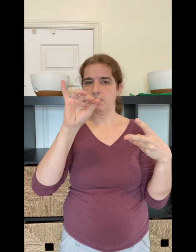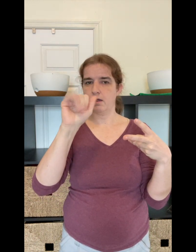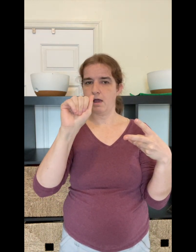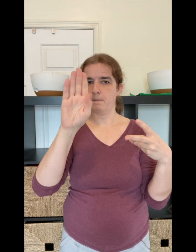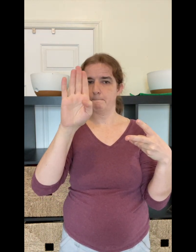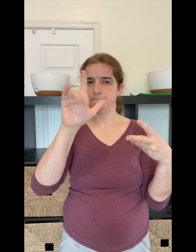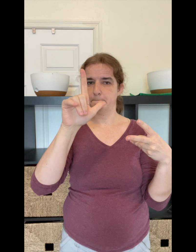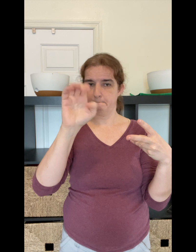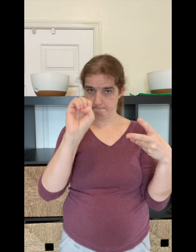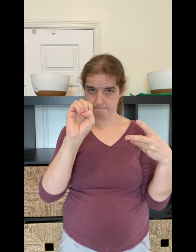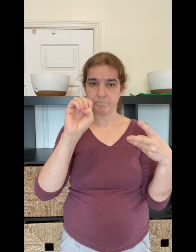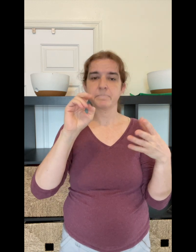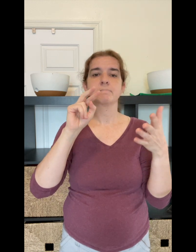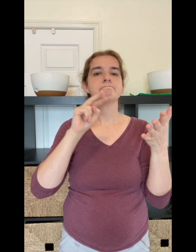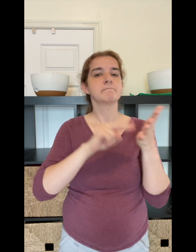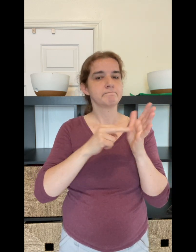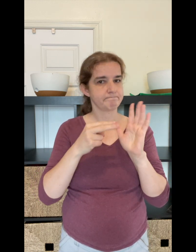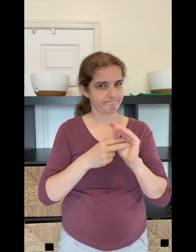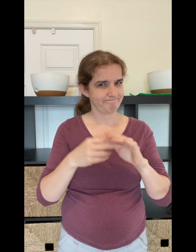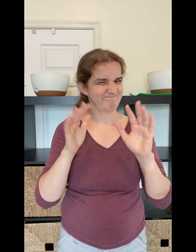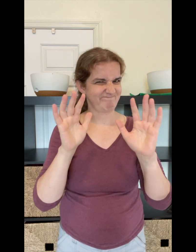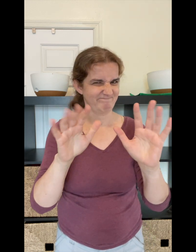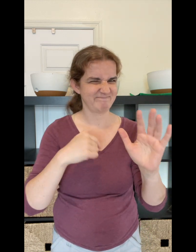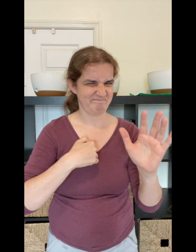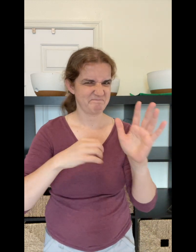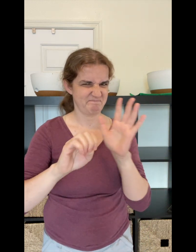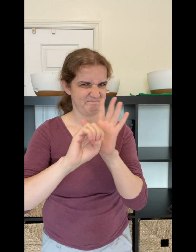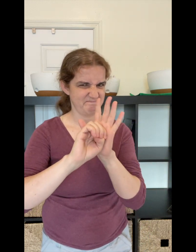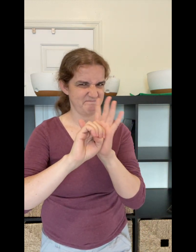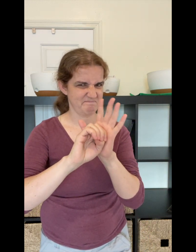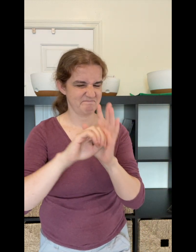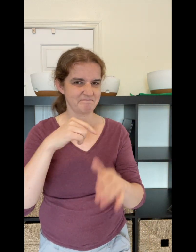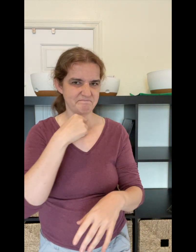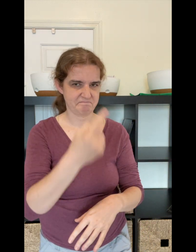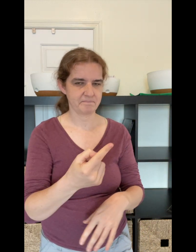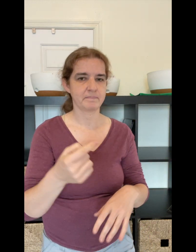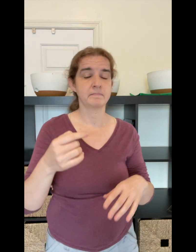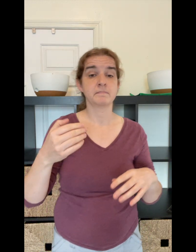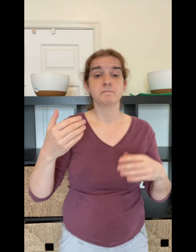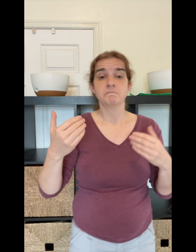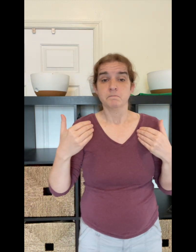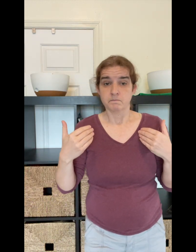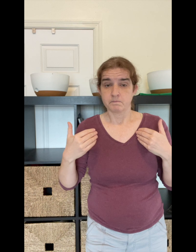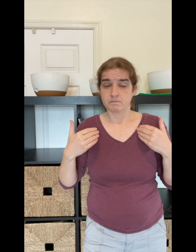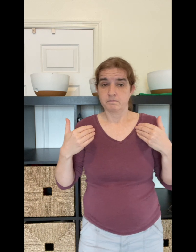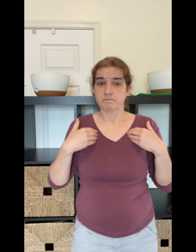confounding variable. Now, what that means, I'll give you an example. I'll tell you.